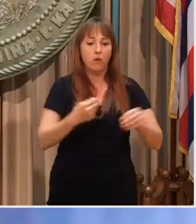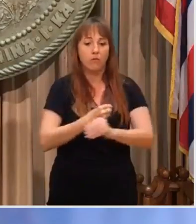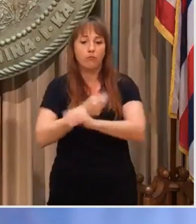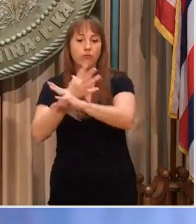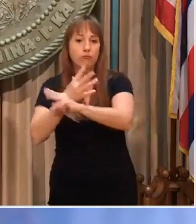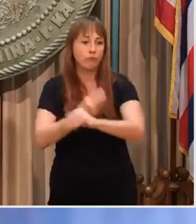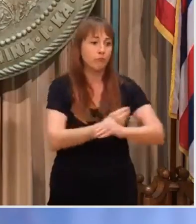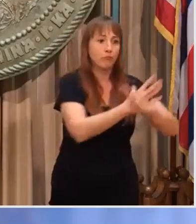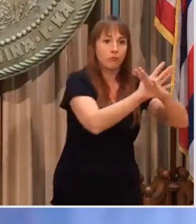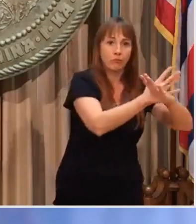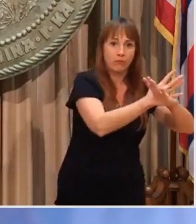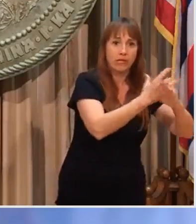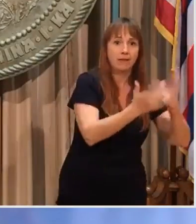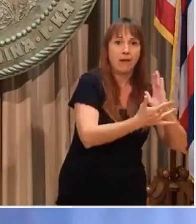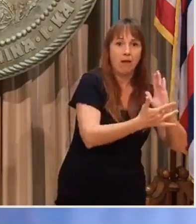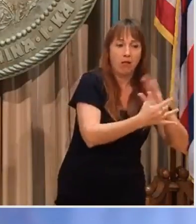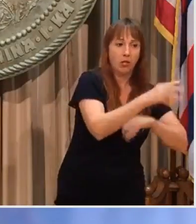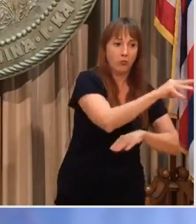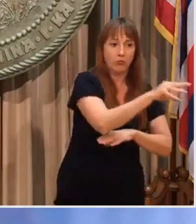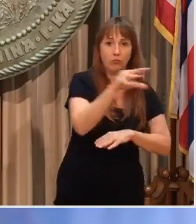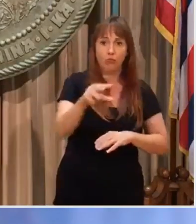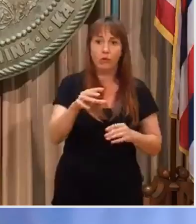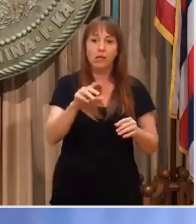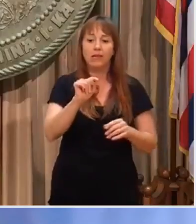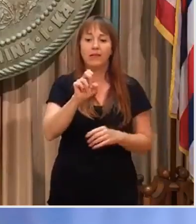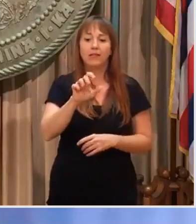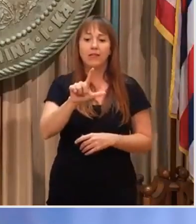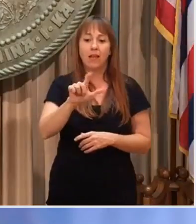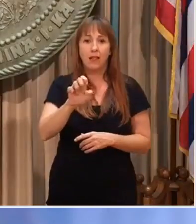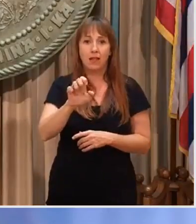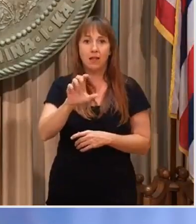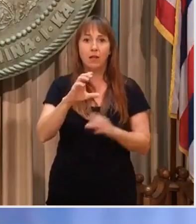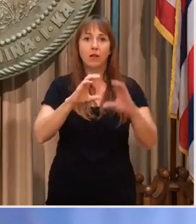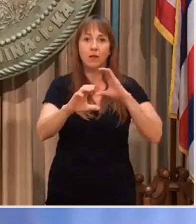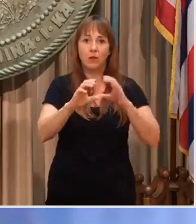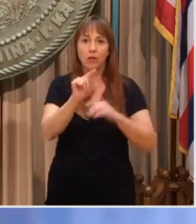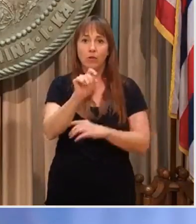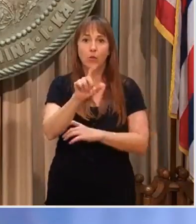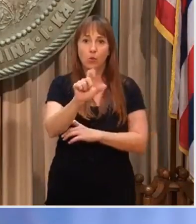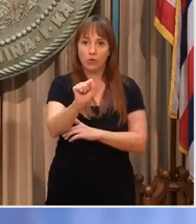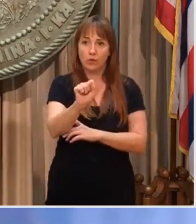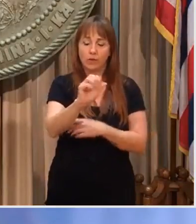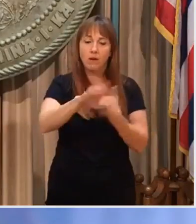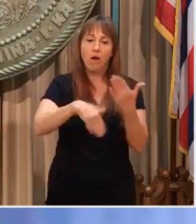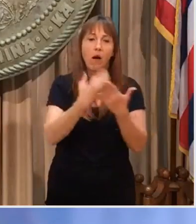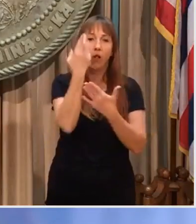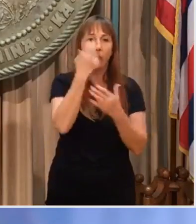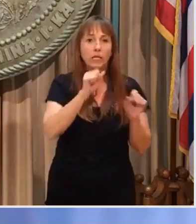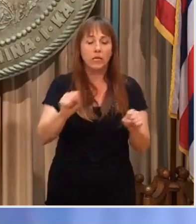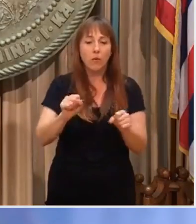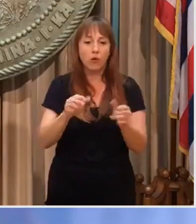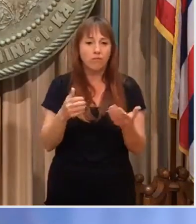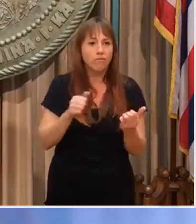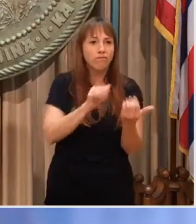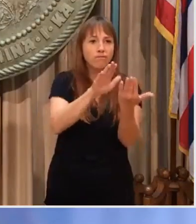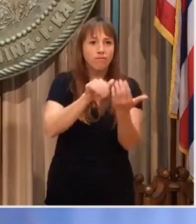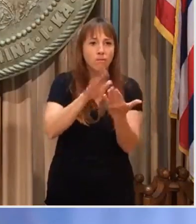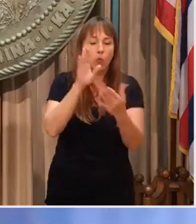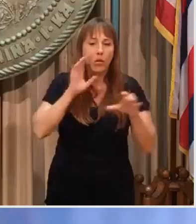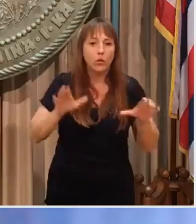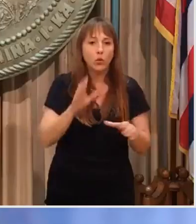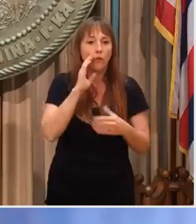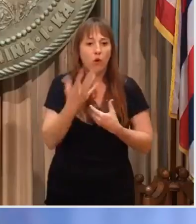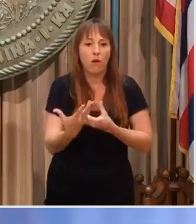technology and telecommunication tools. All reasonable measures will be taken to